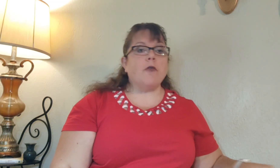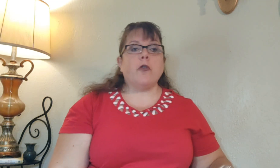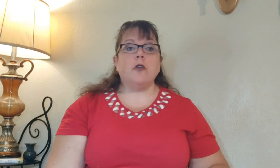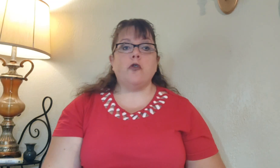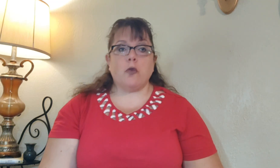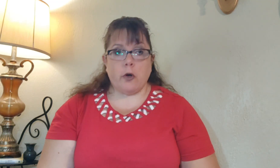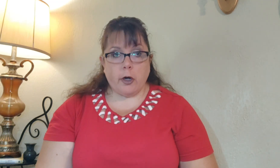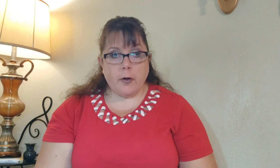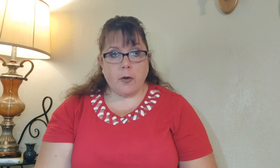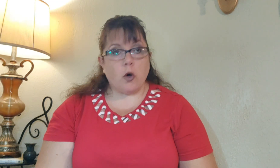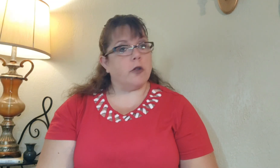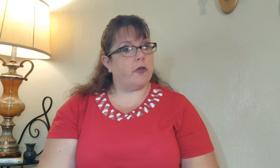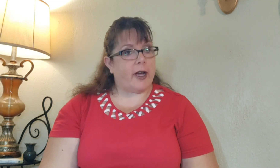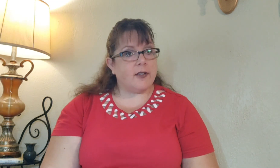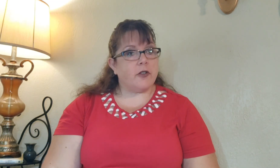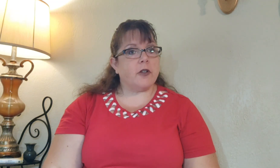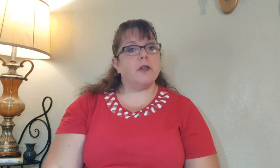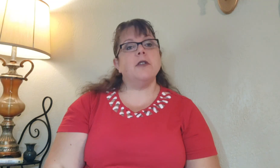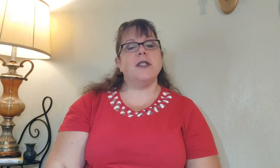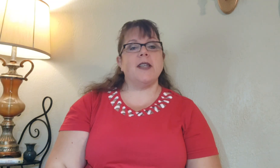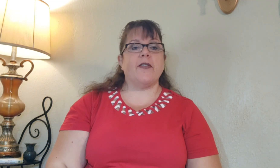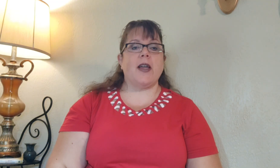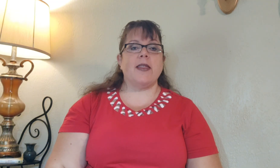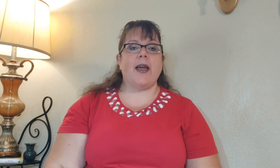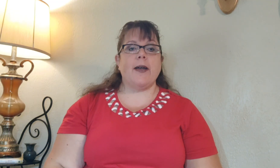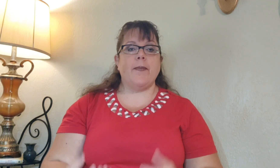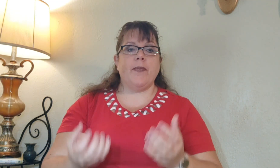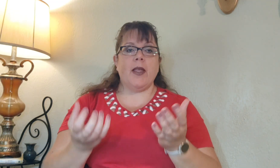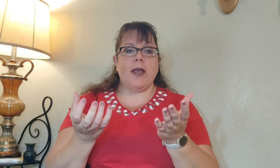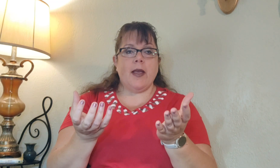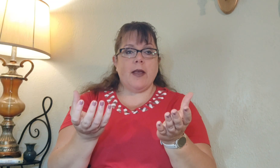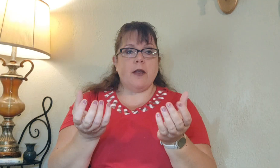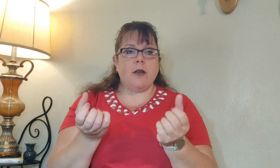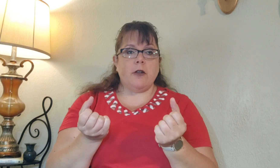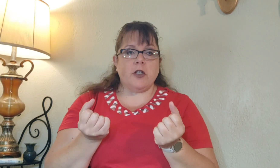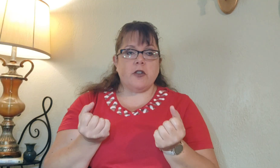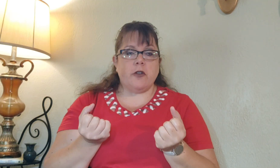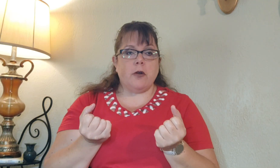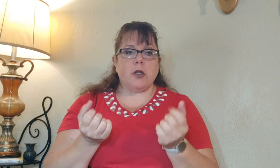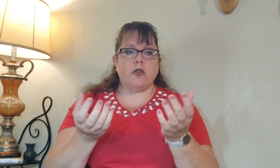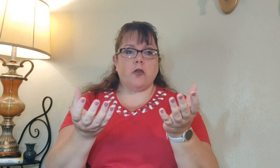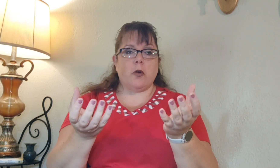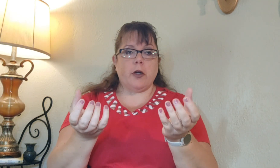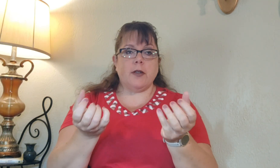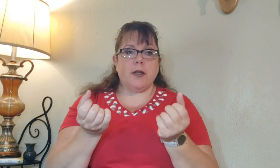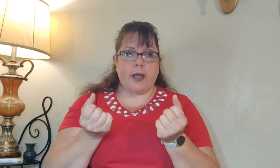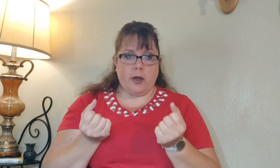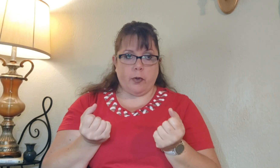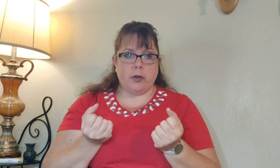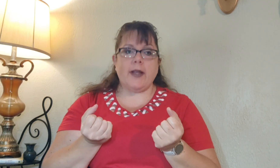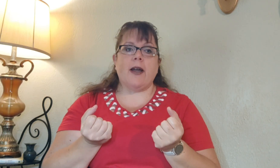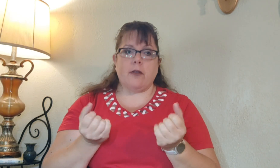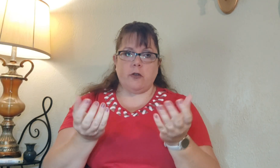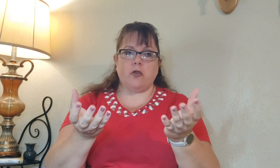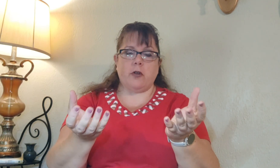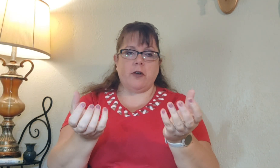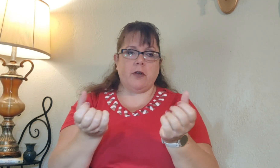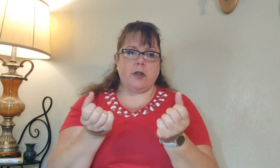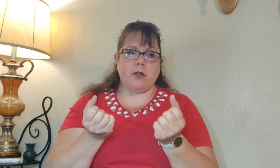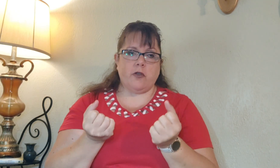And for drawer or dresser, stuff like that, you just do a short, like you're pulling out the drawer,